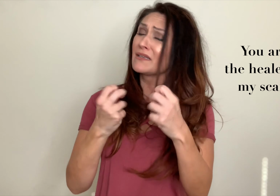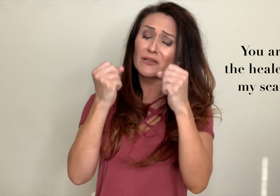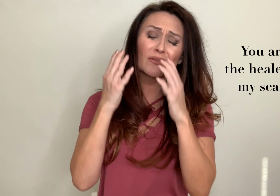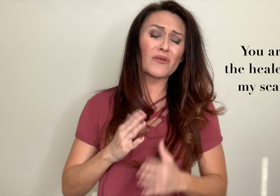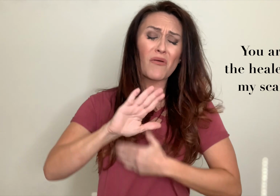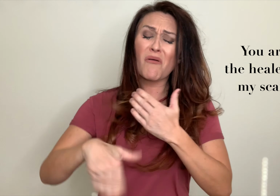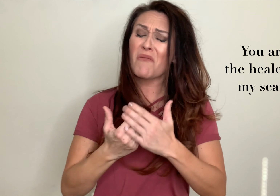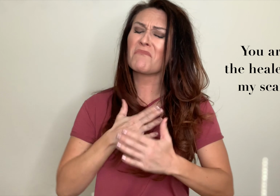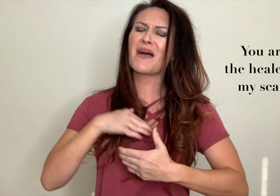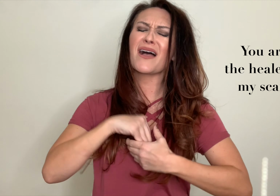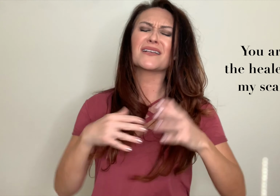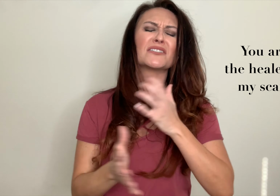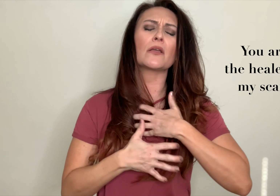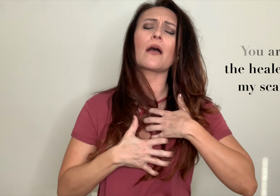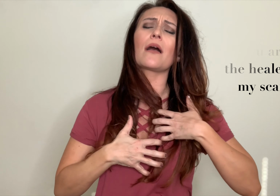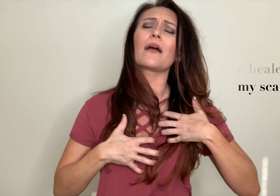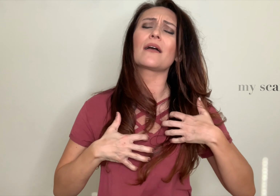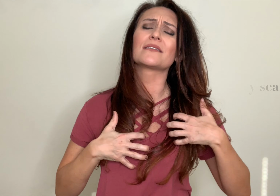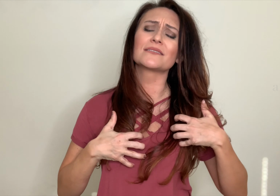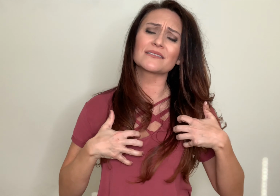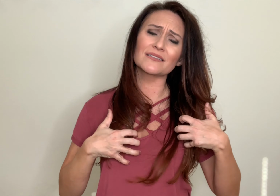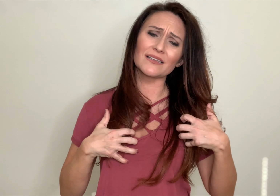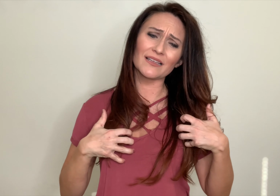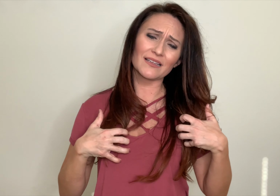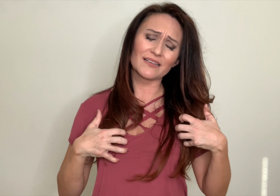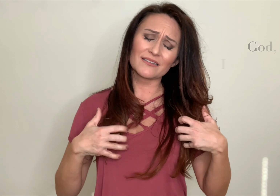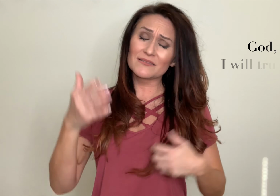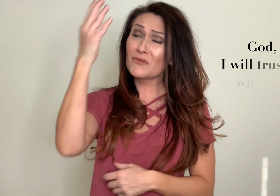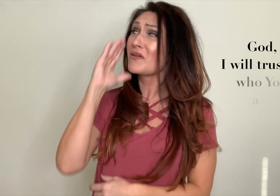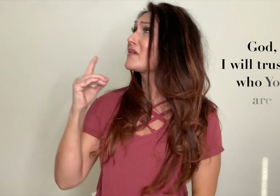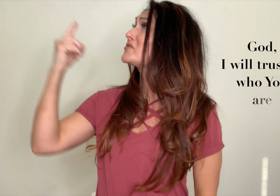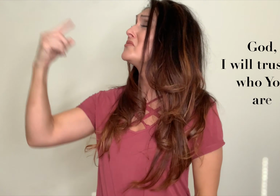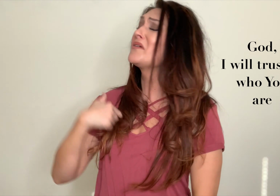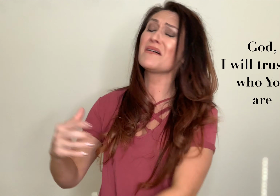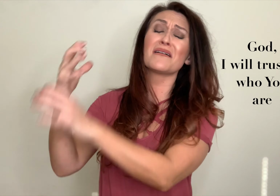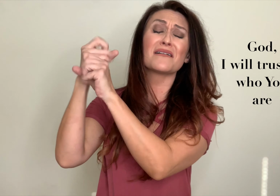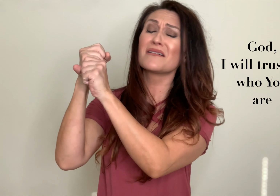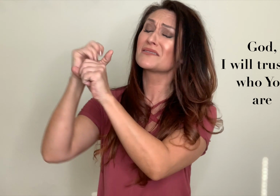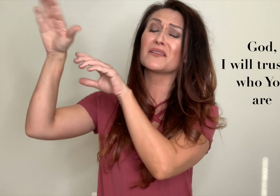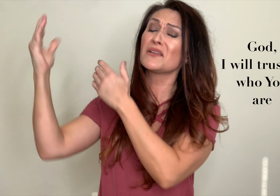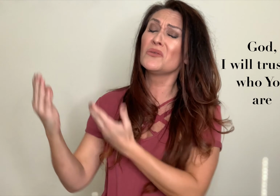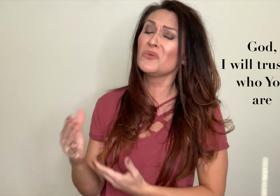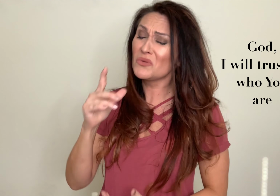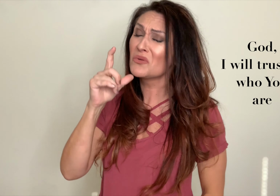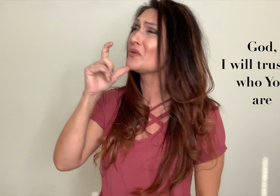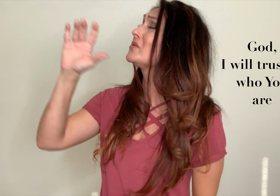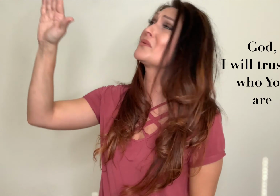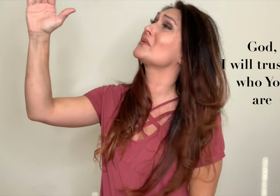the healer of my scars. God, I will trust